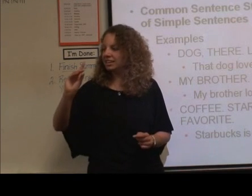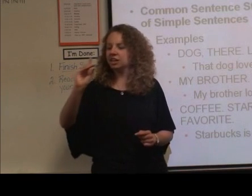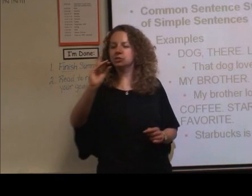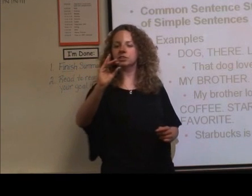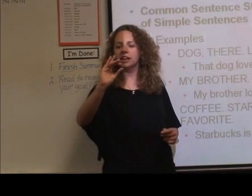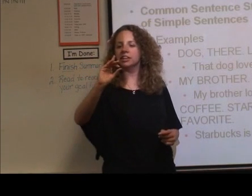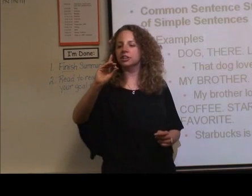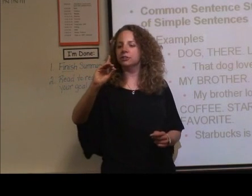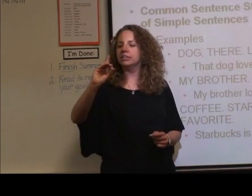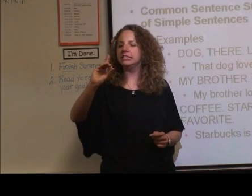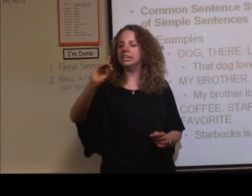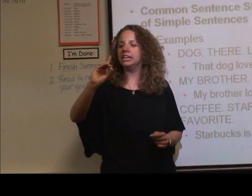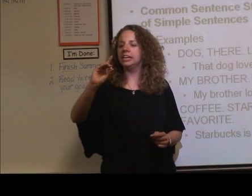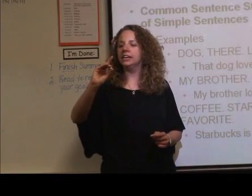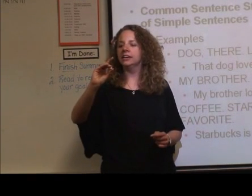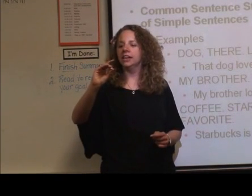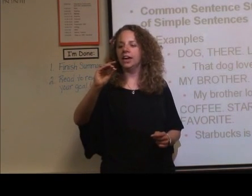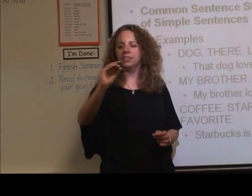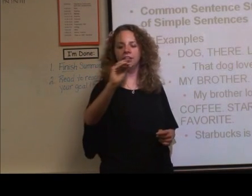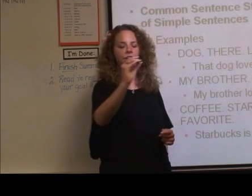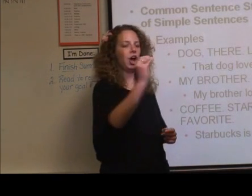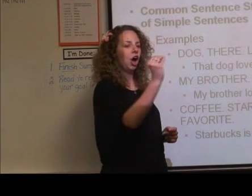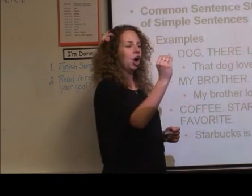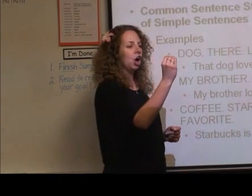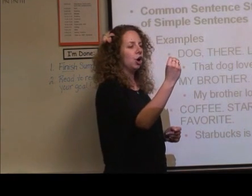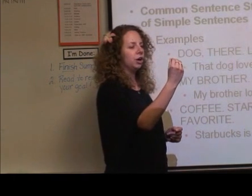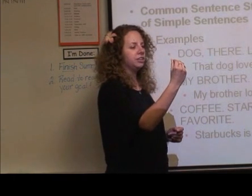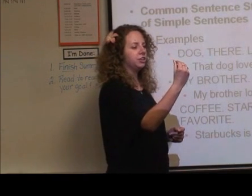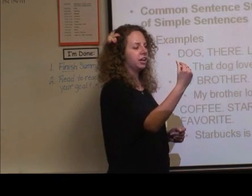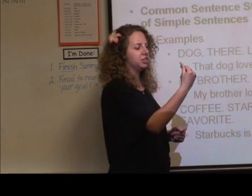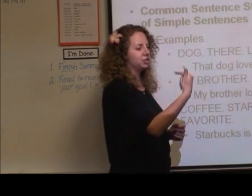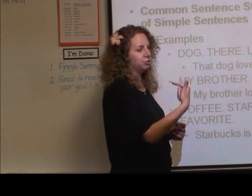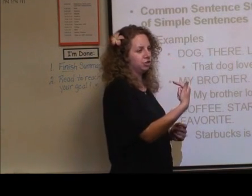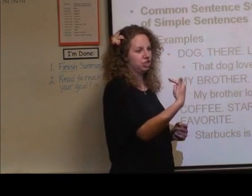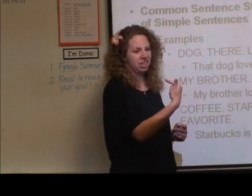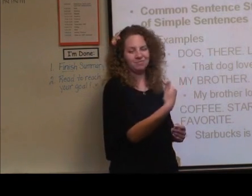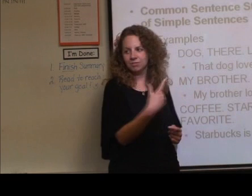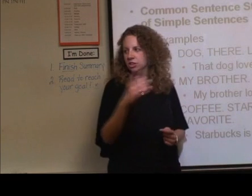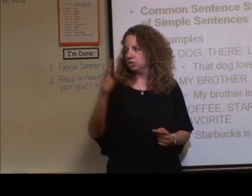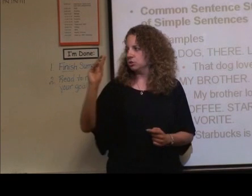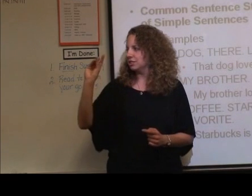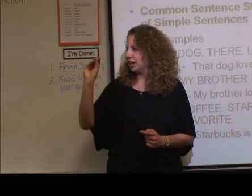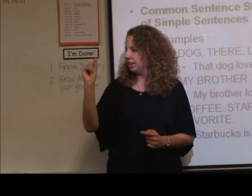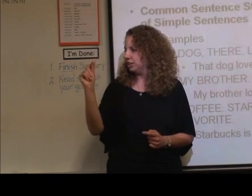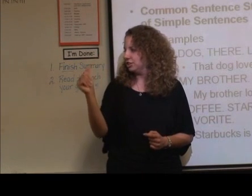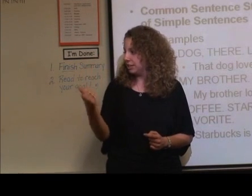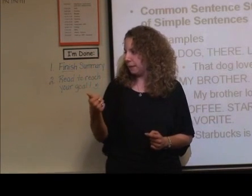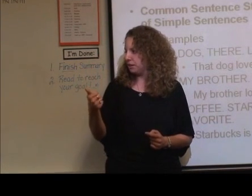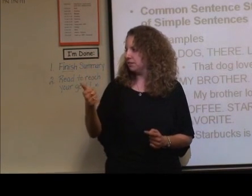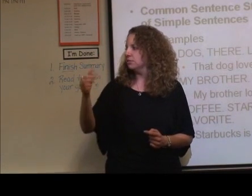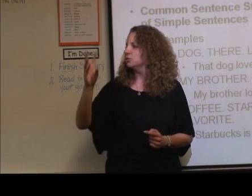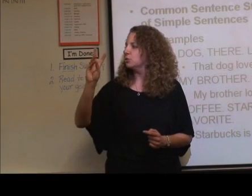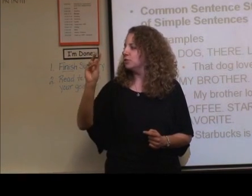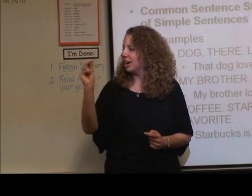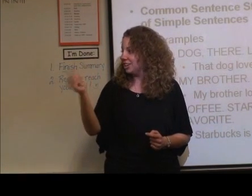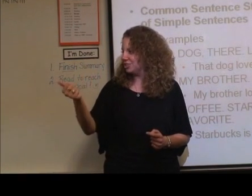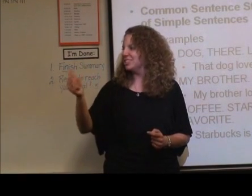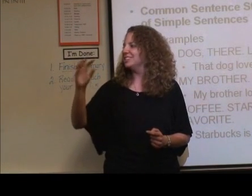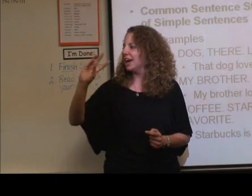Yeah, so it's kind of like you're doing a D, and then an O, and then you kind of just go to a G. So it's kind of like you're snapping. So if you kind of just